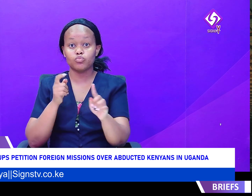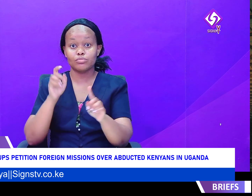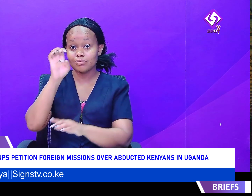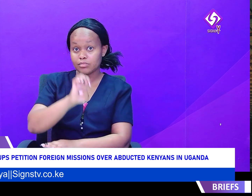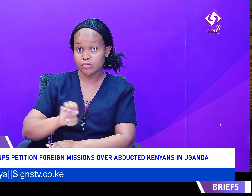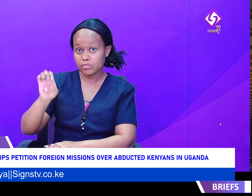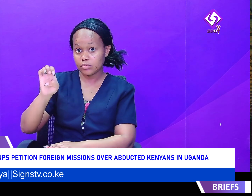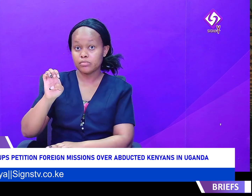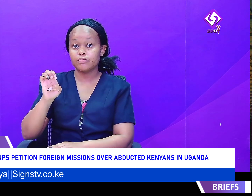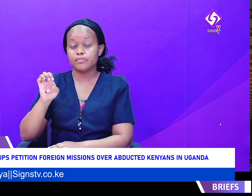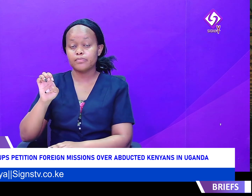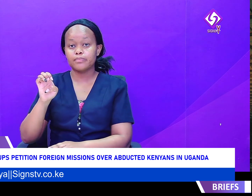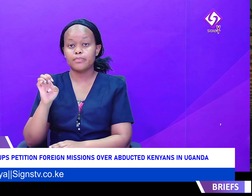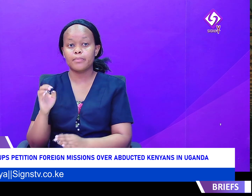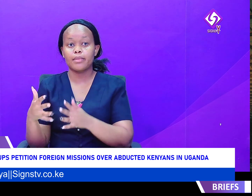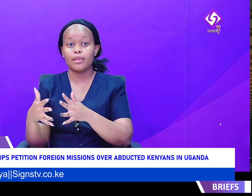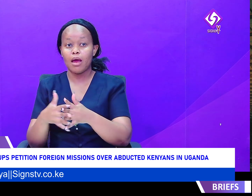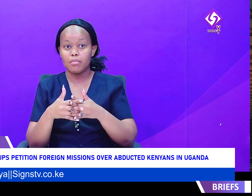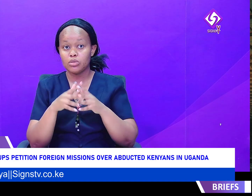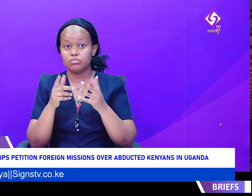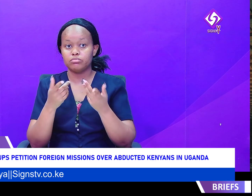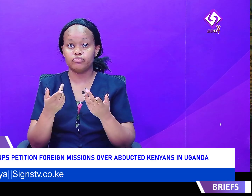The petition, led by Amnesty International